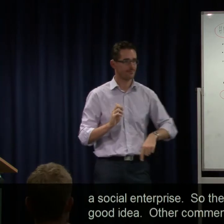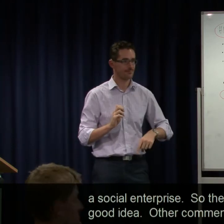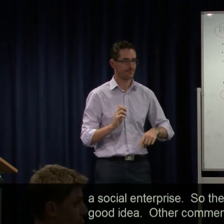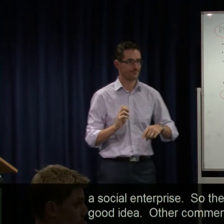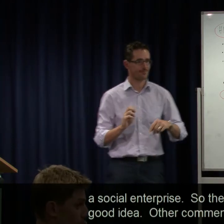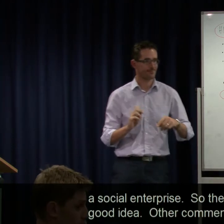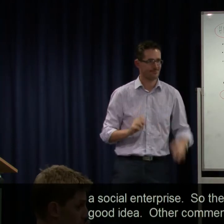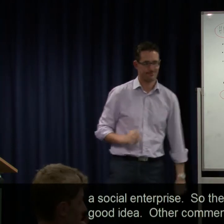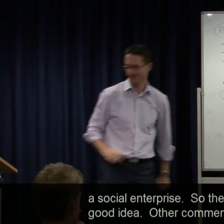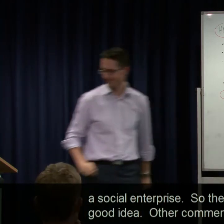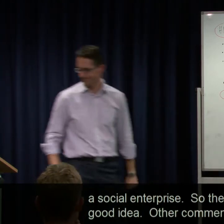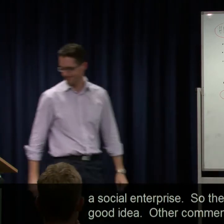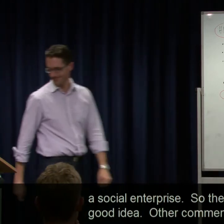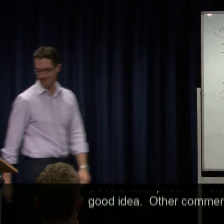Can you come to the front? No? Yes.